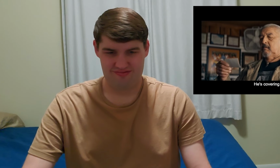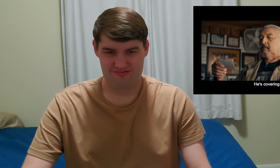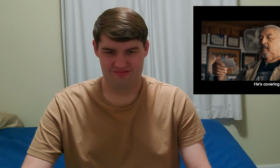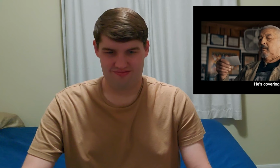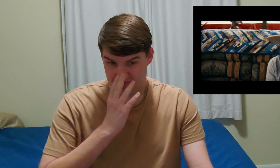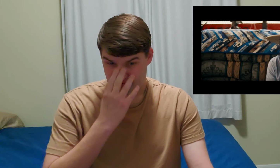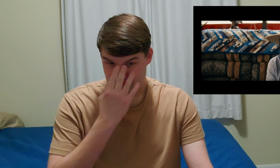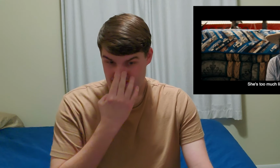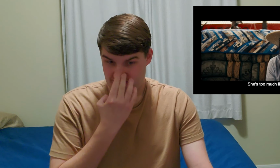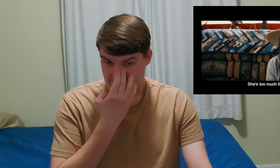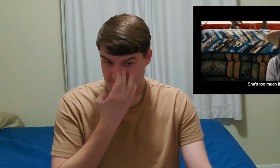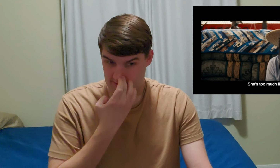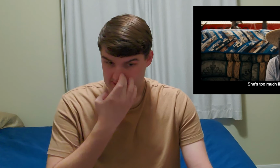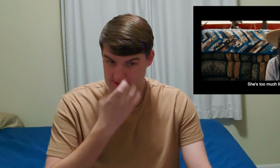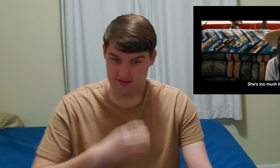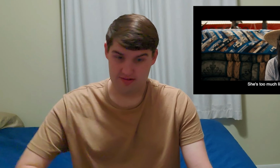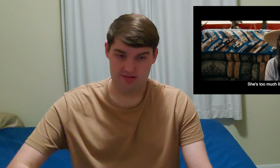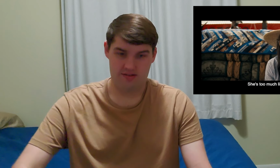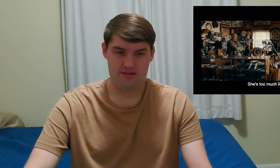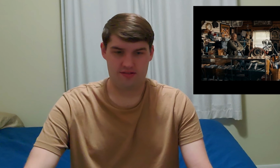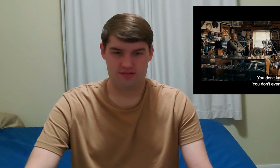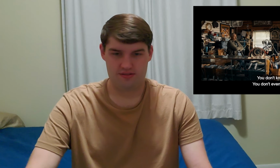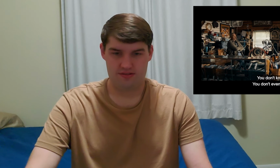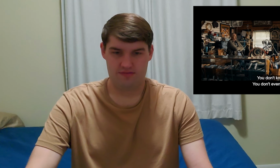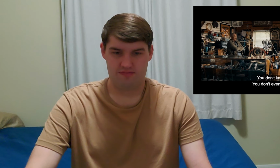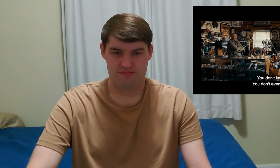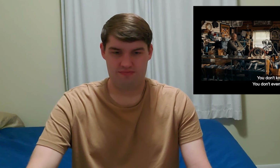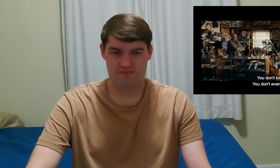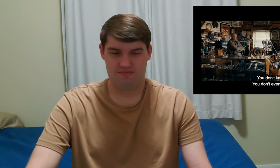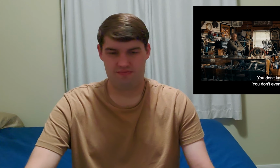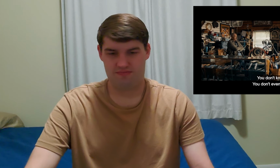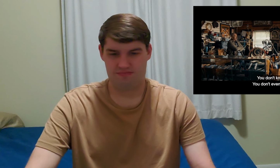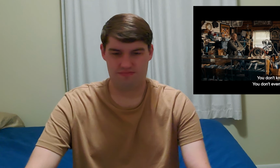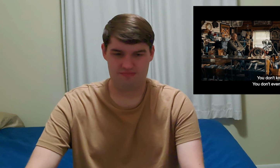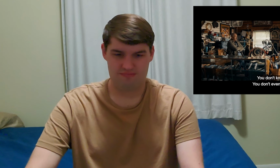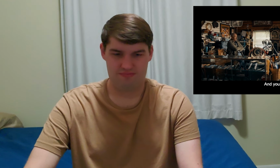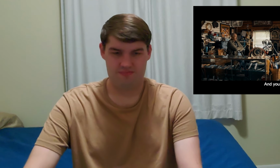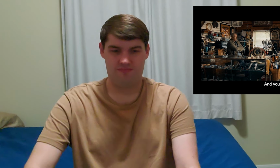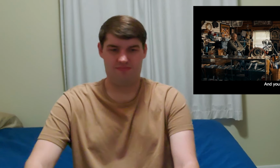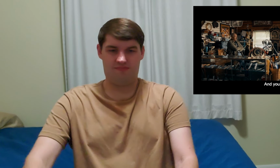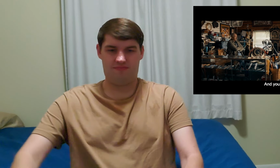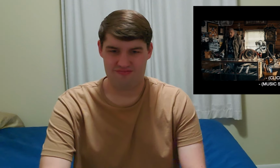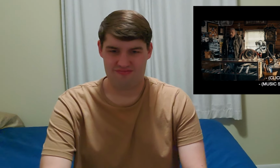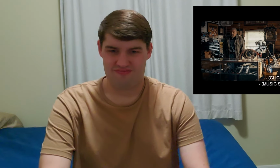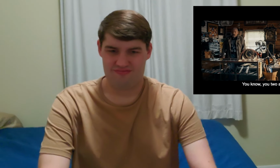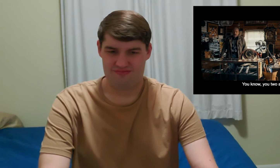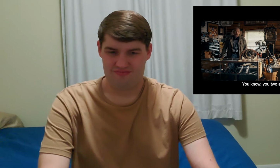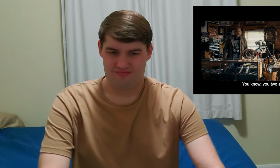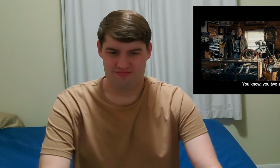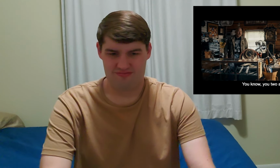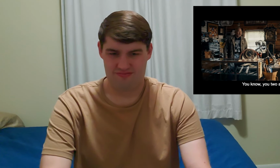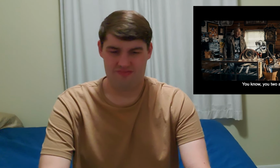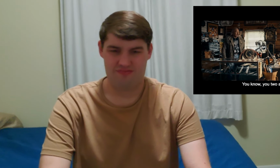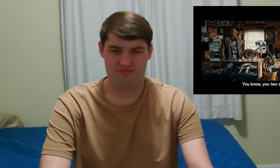Maya. She's too much like her father. You don't know that. You don't even know her. And you do? You know, you two are